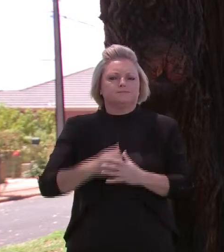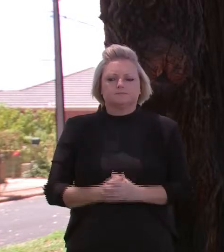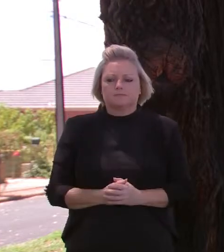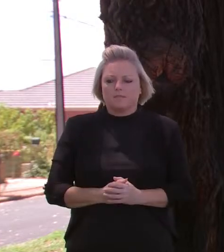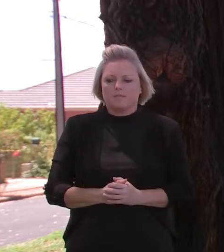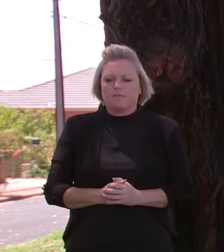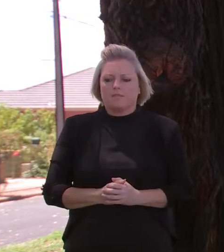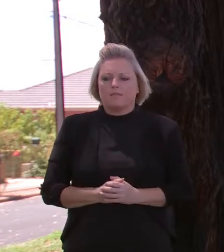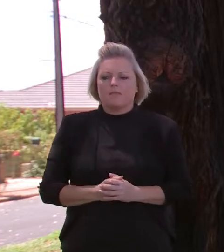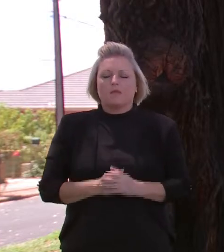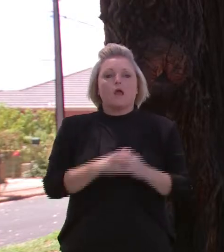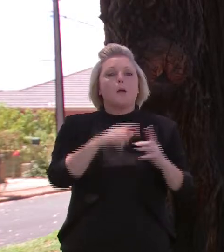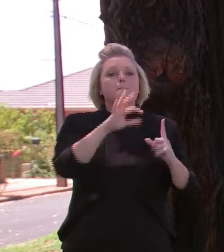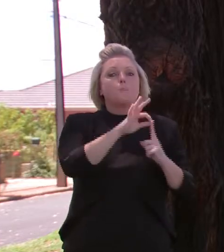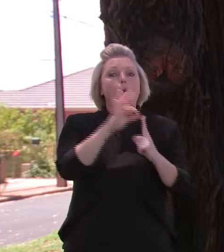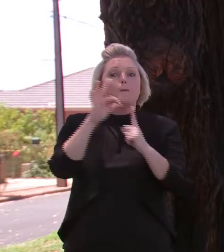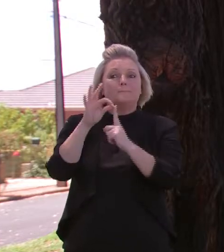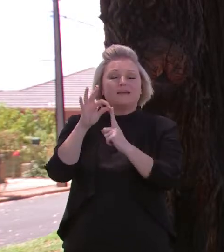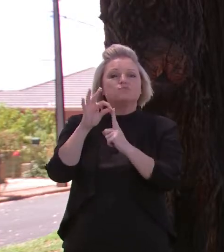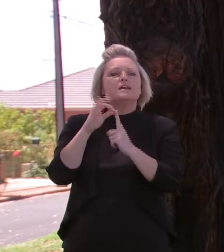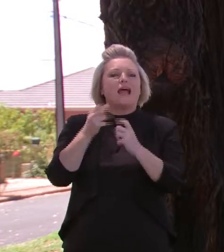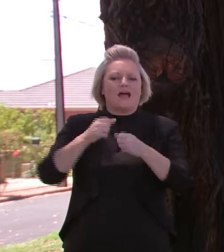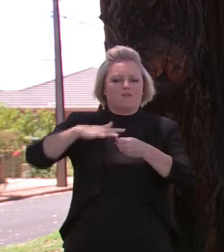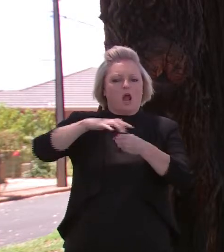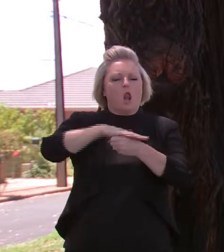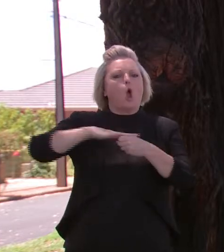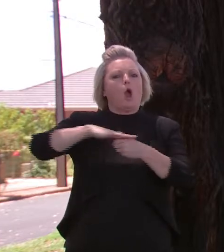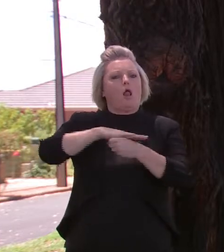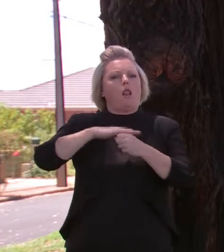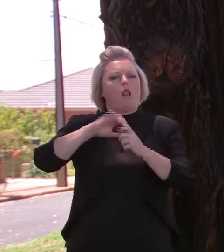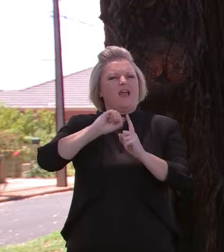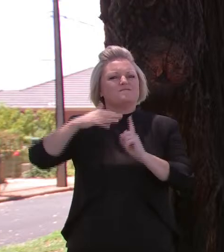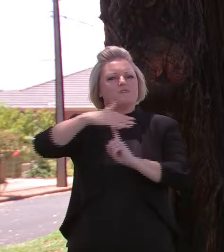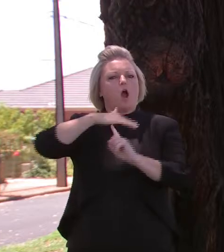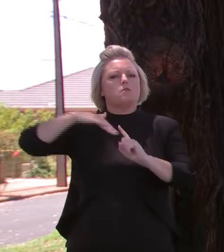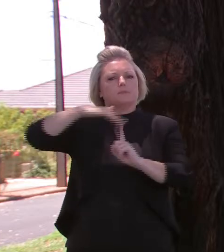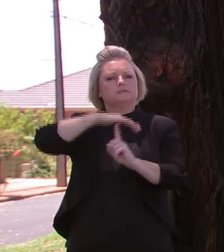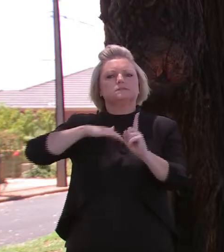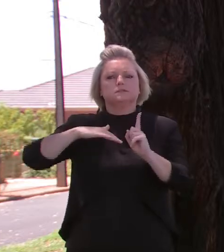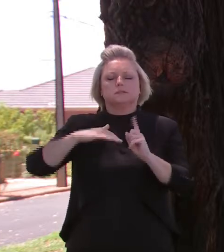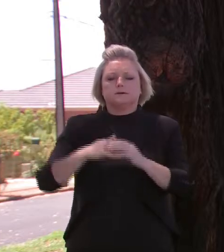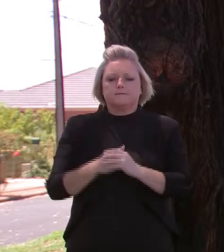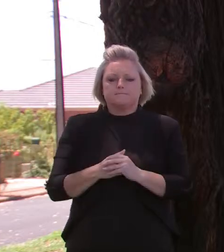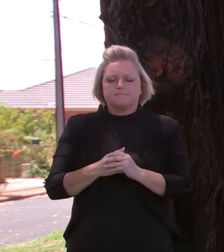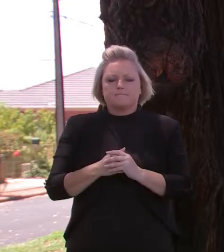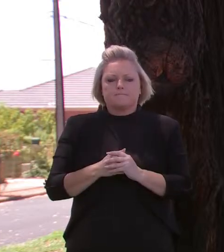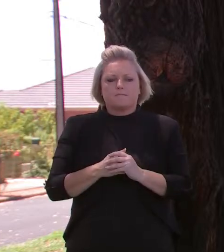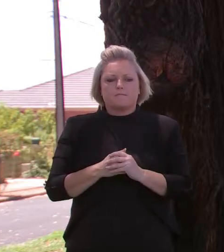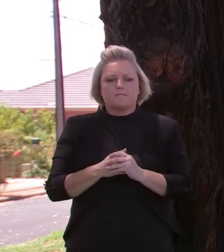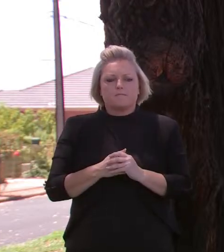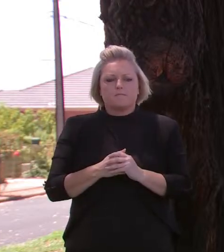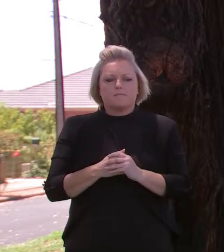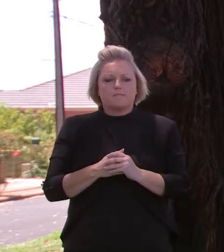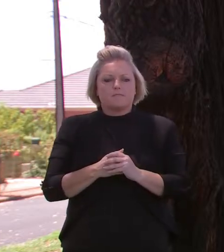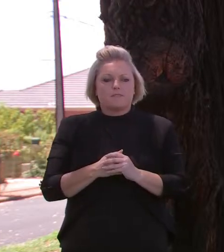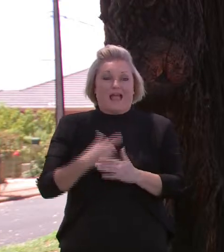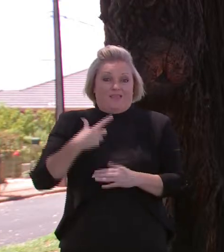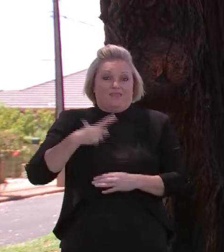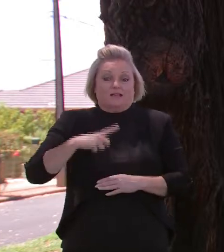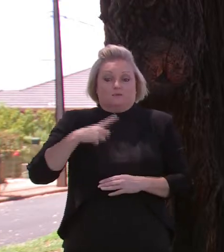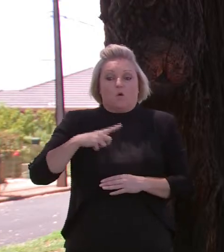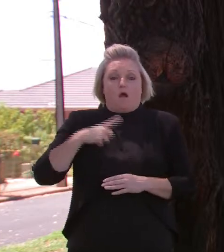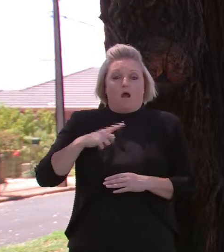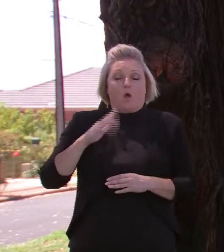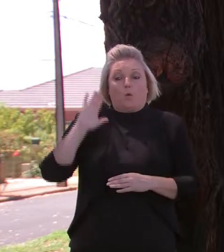ago that in Port Pirie, where there's a local environmental circumstance that is of a pretty similar nature to the purpose for which we bought the air purifiers